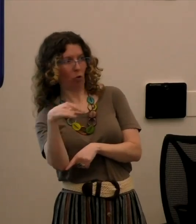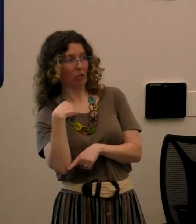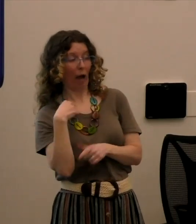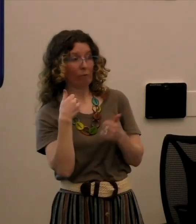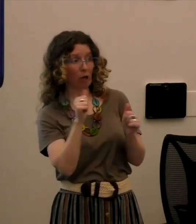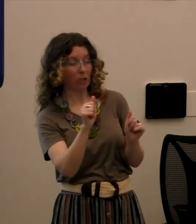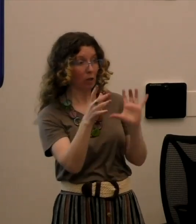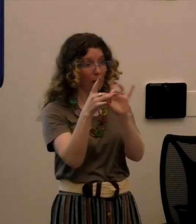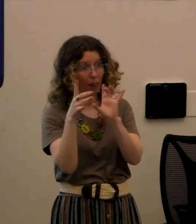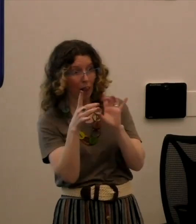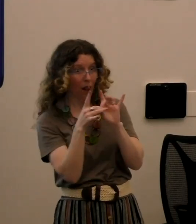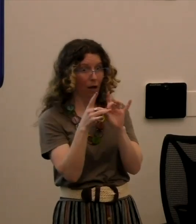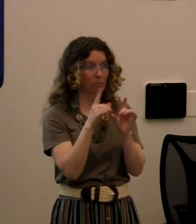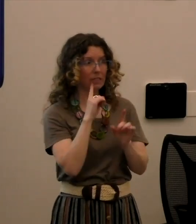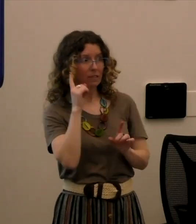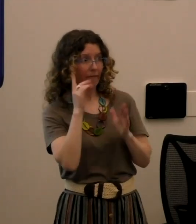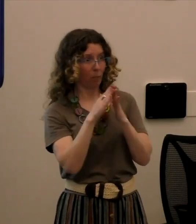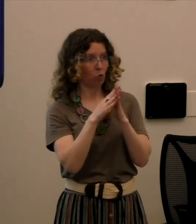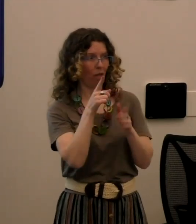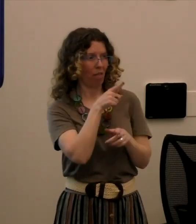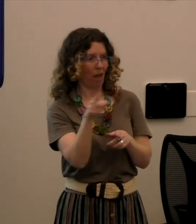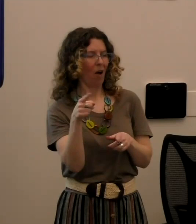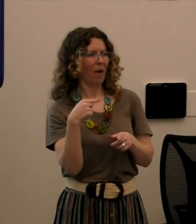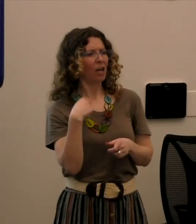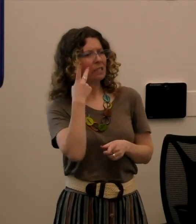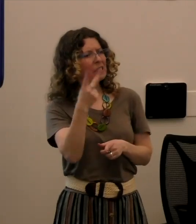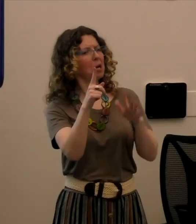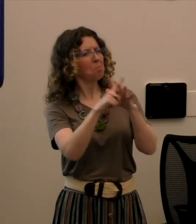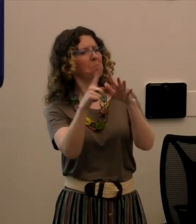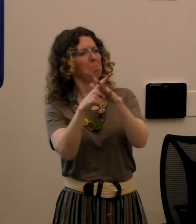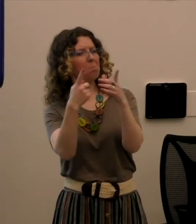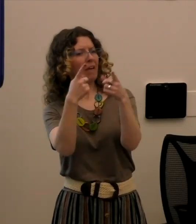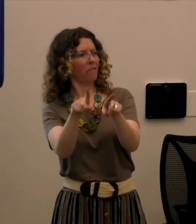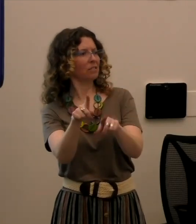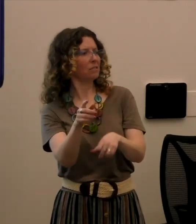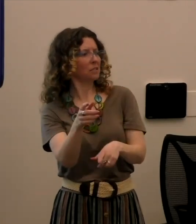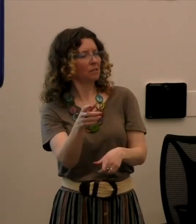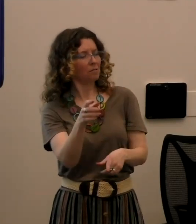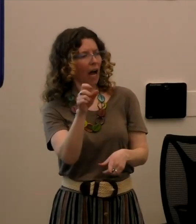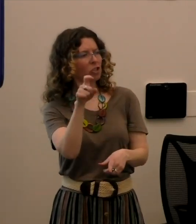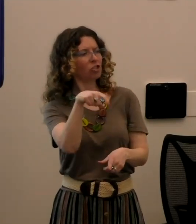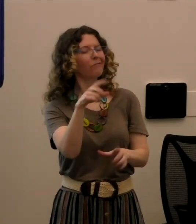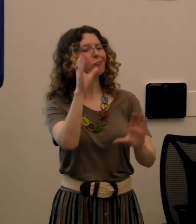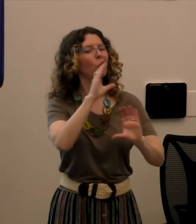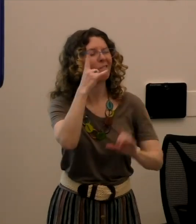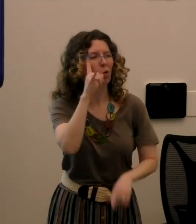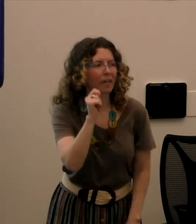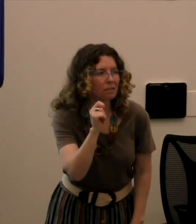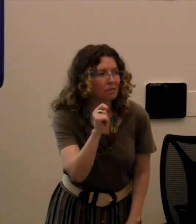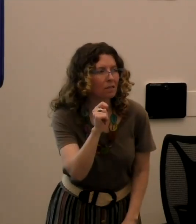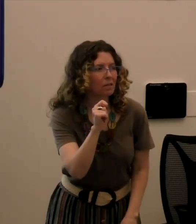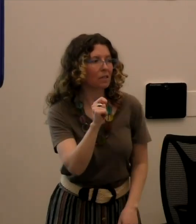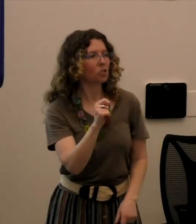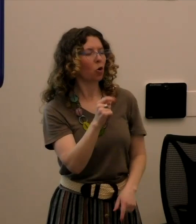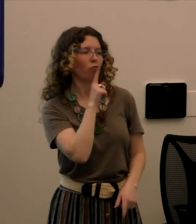recently in Syracuse in August. So I'm trying to learn about the deaf community. And there are events popping up here and there that, I